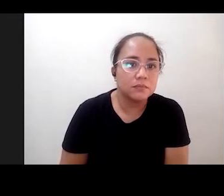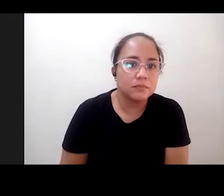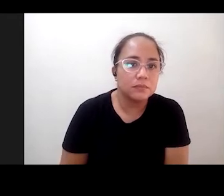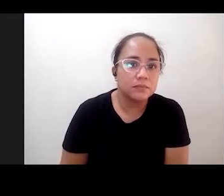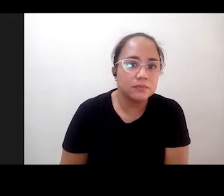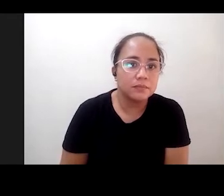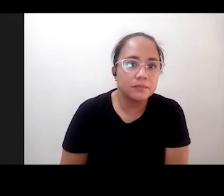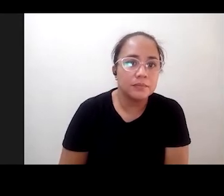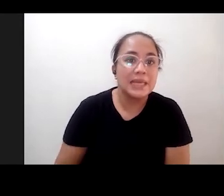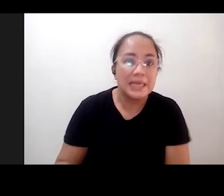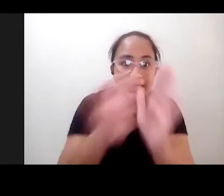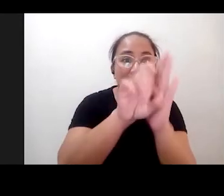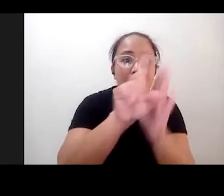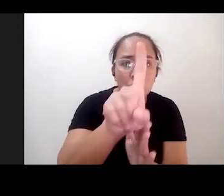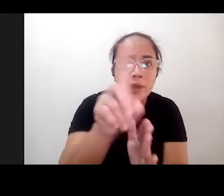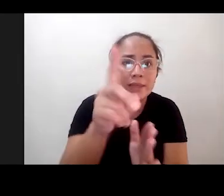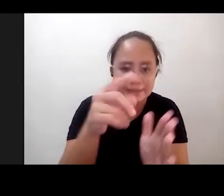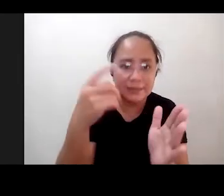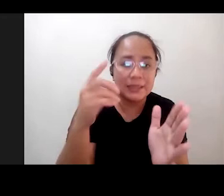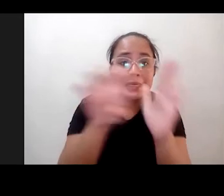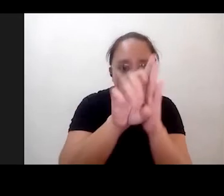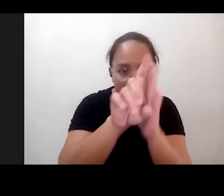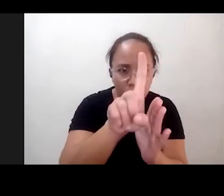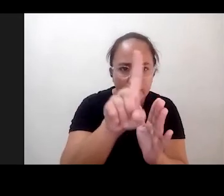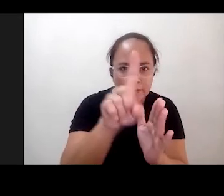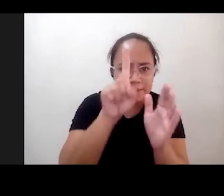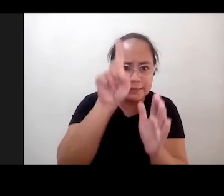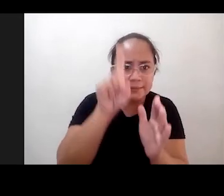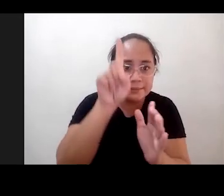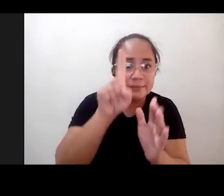Example 1, let me see example 1.